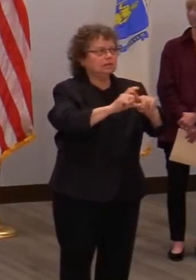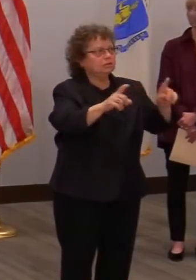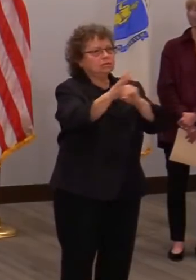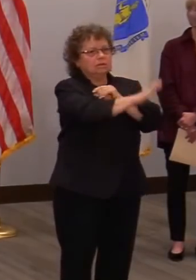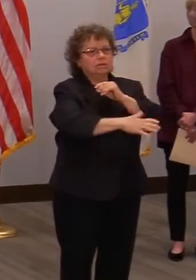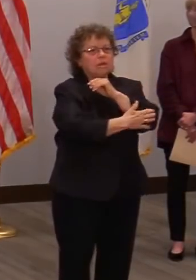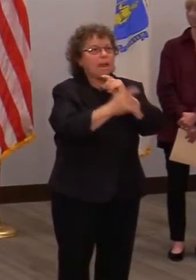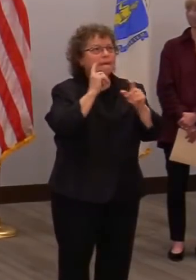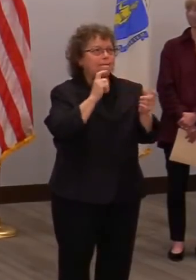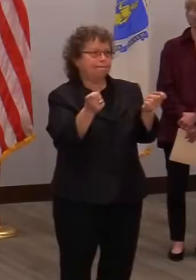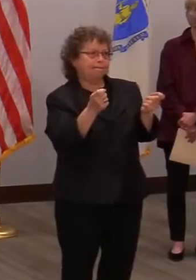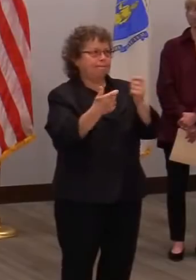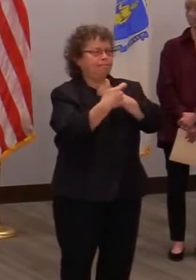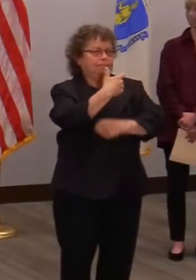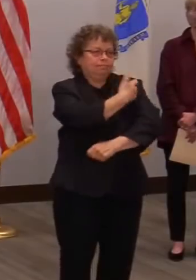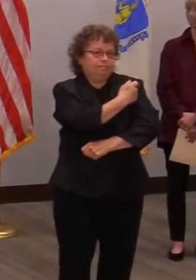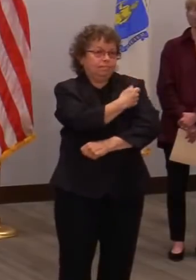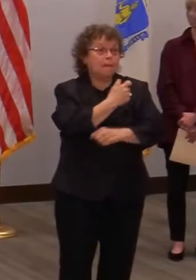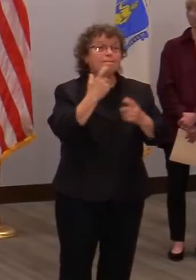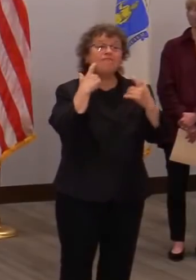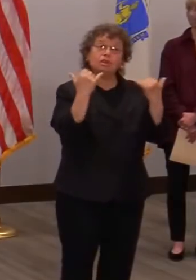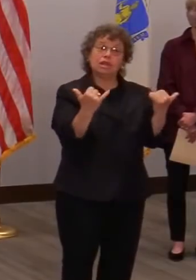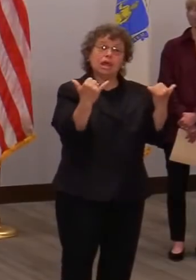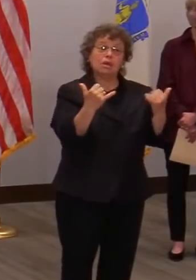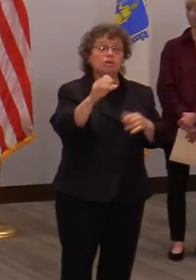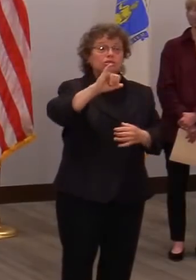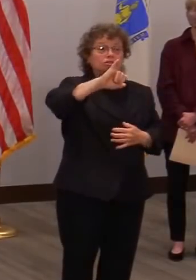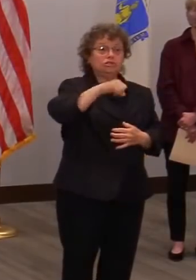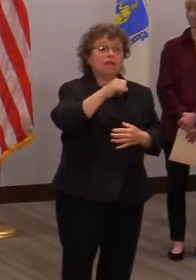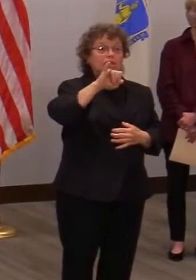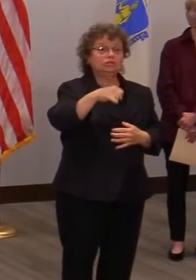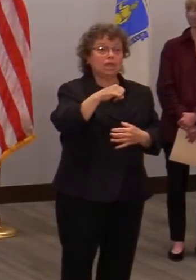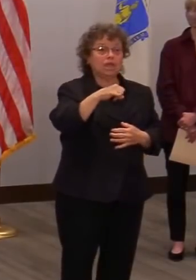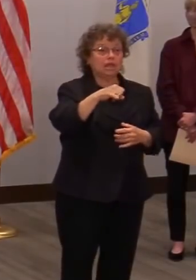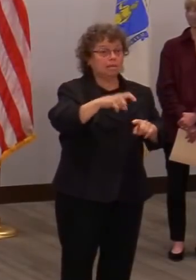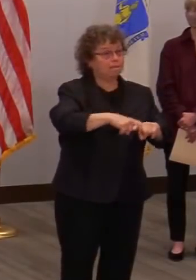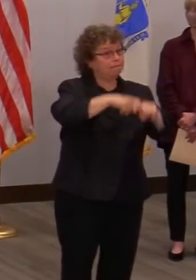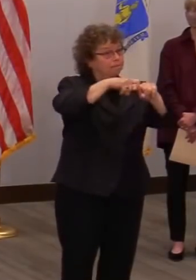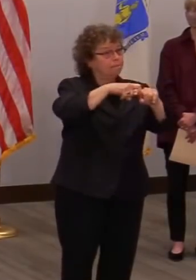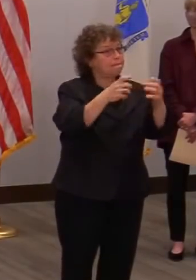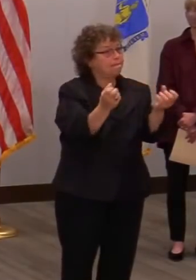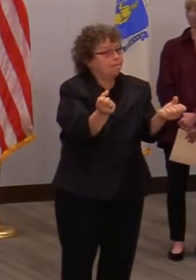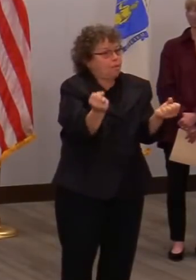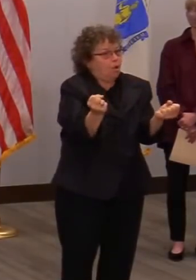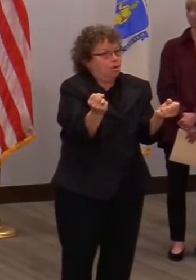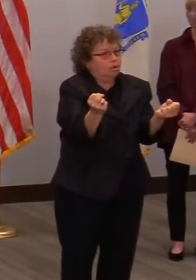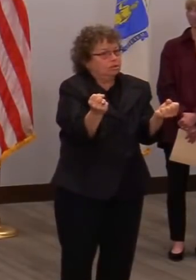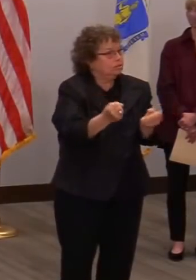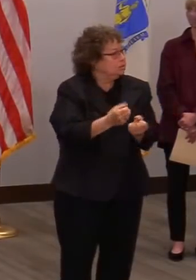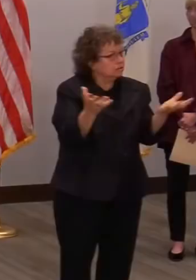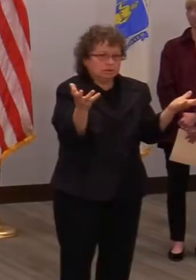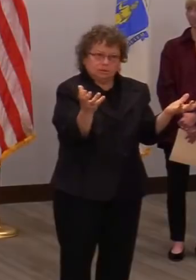in the meantime, J&J shots will remain paused here in the Commonwealth.